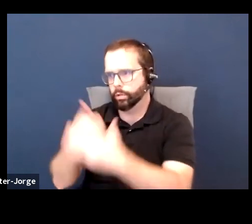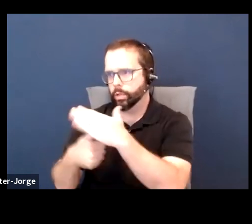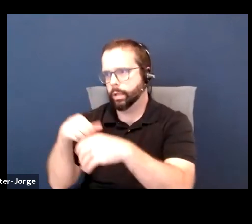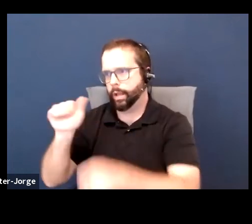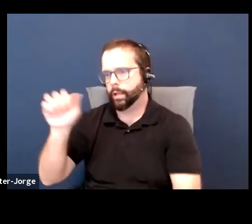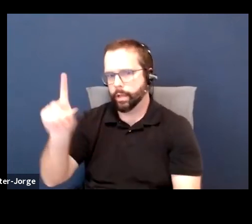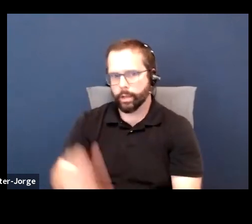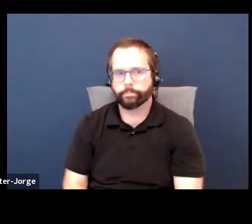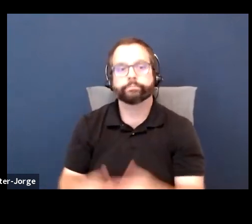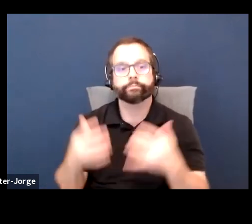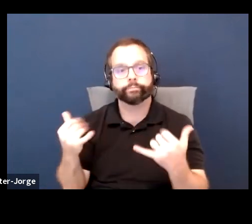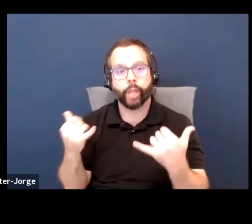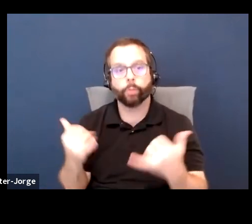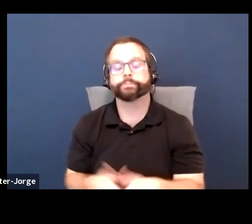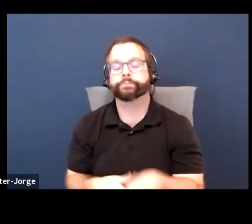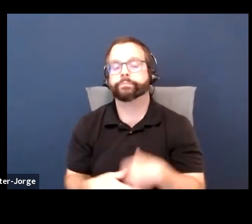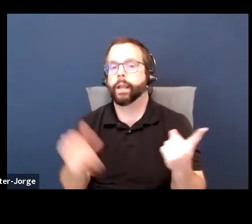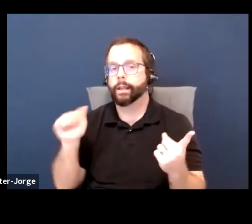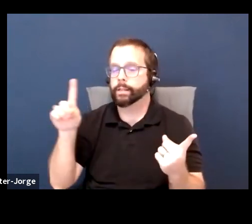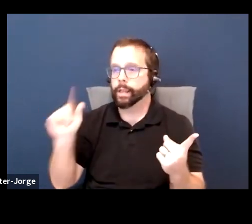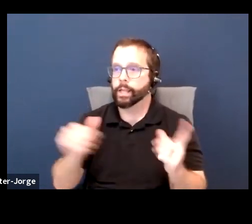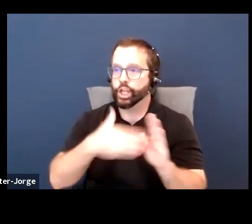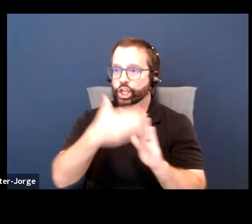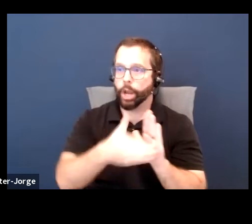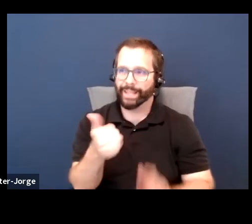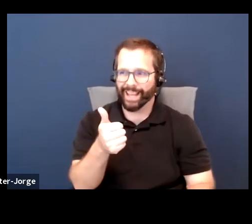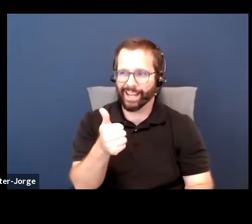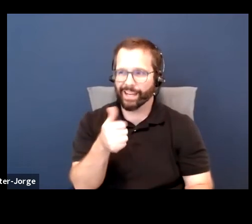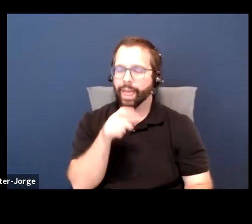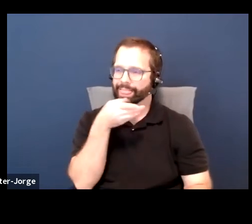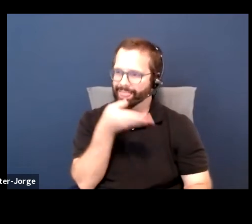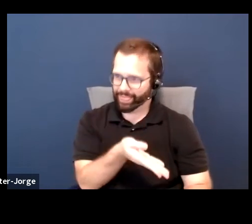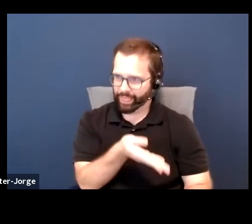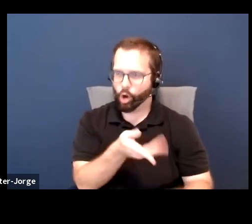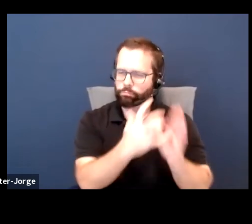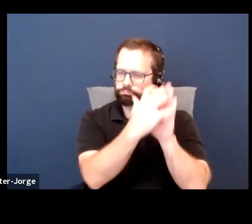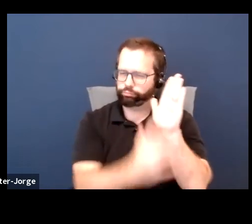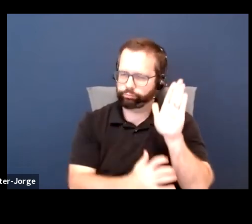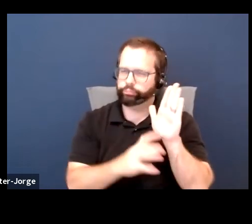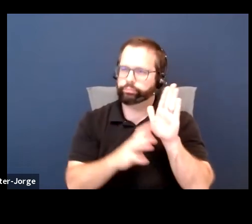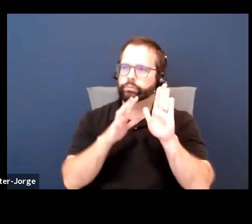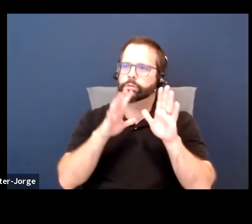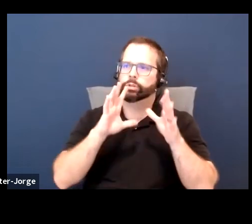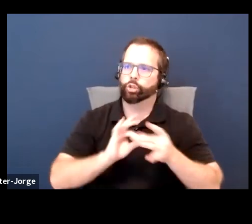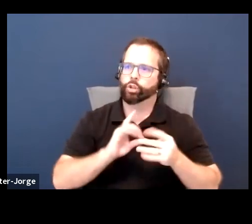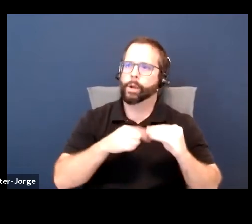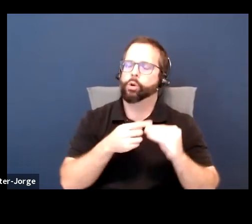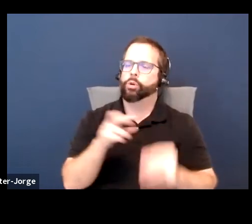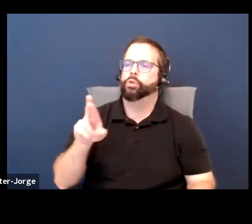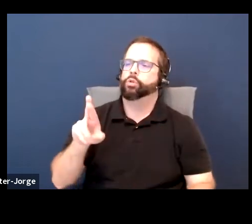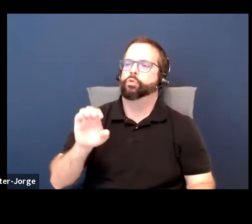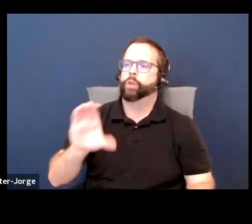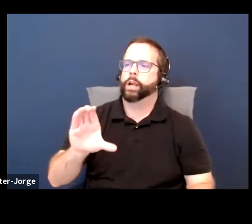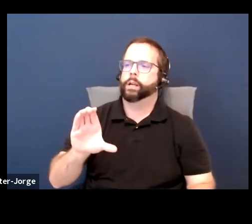So the Americans with Disabilities Act, Chapter 10 covers recreation facilities. I just want to clarify too that I'm going to